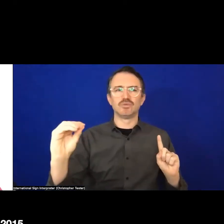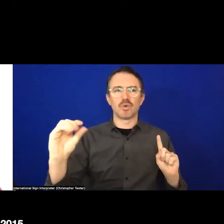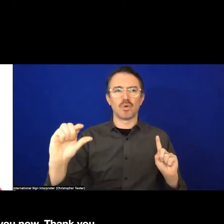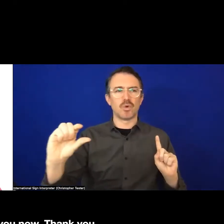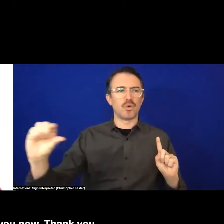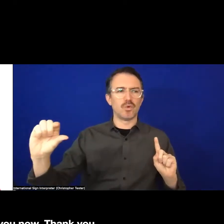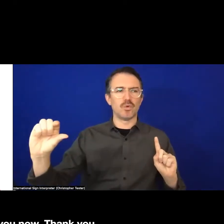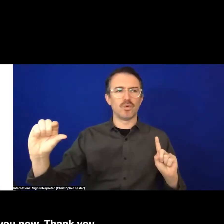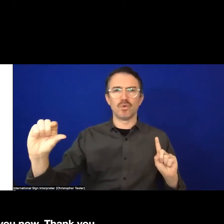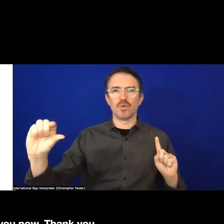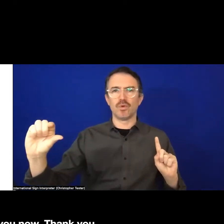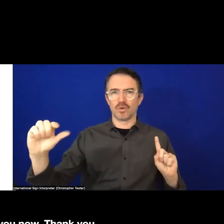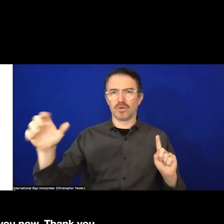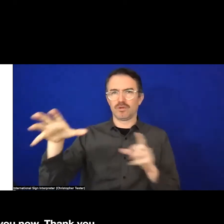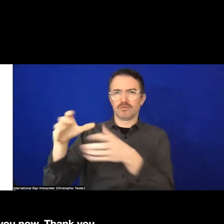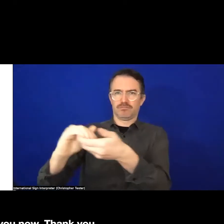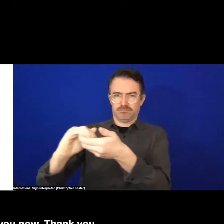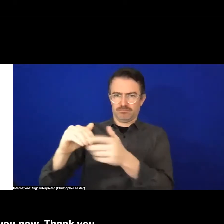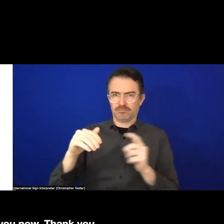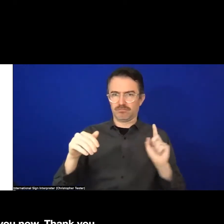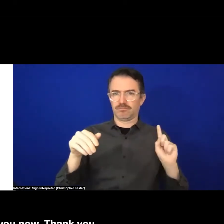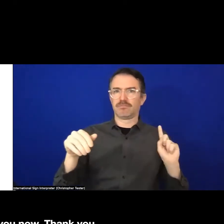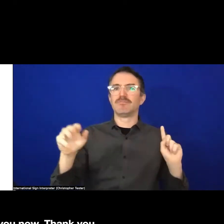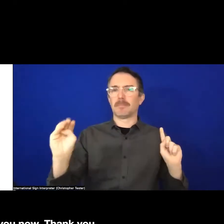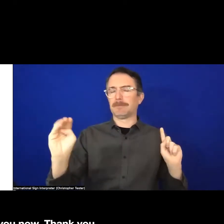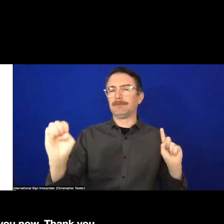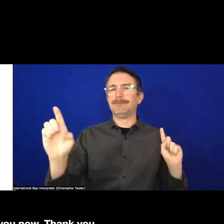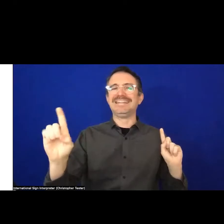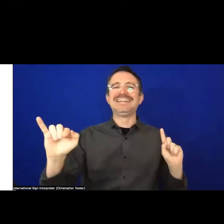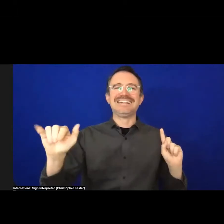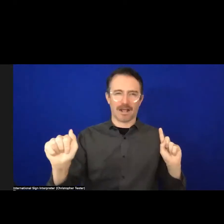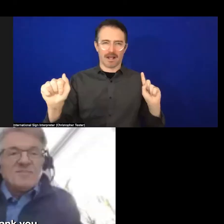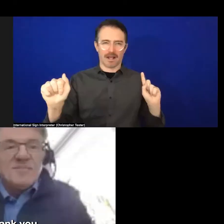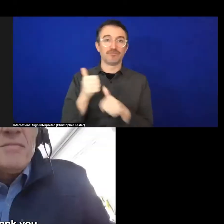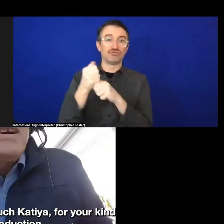December 2015. Eva, it's over to you now. Thank you.